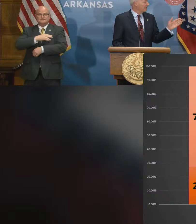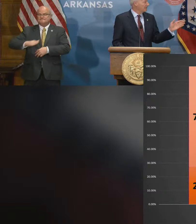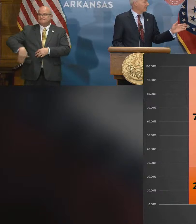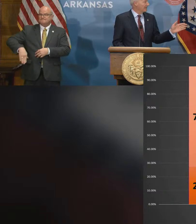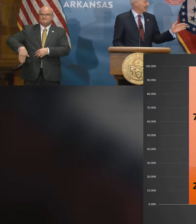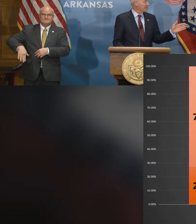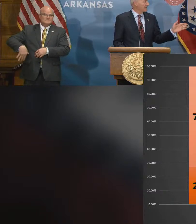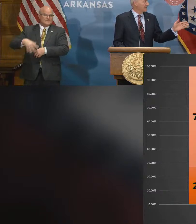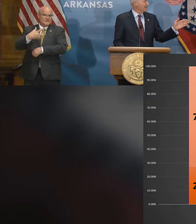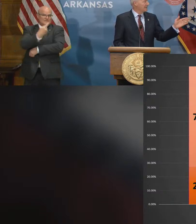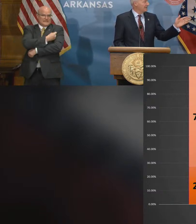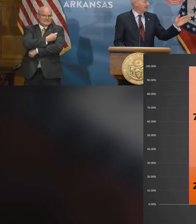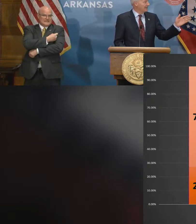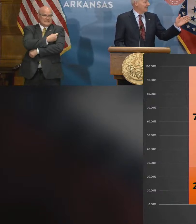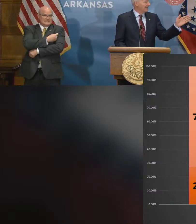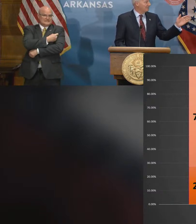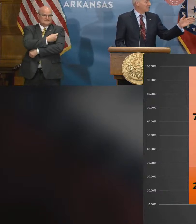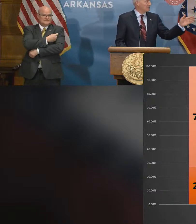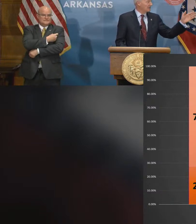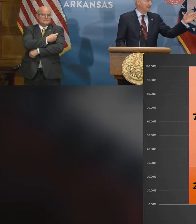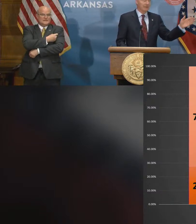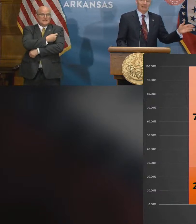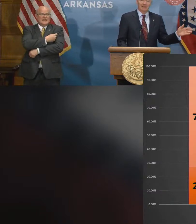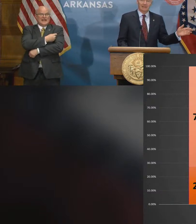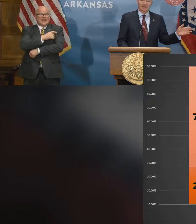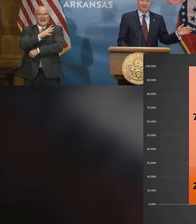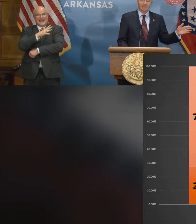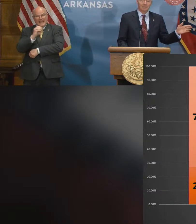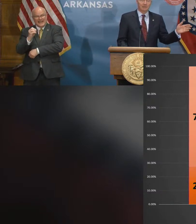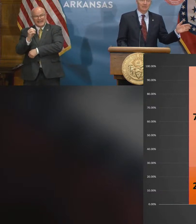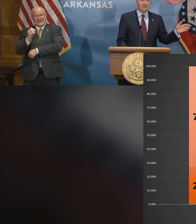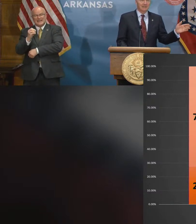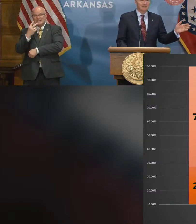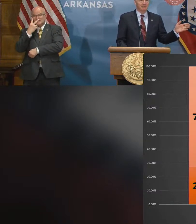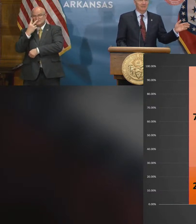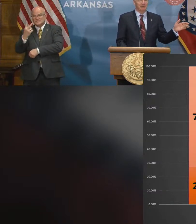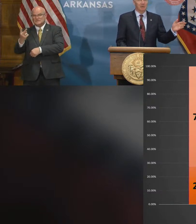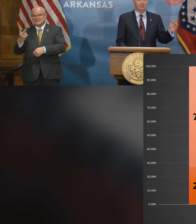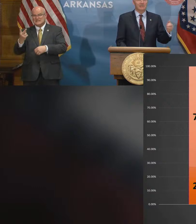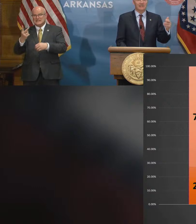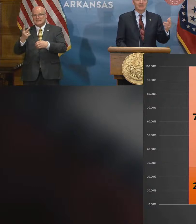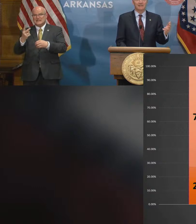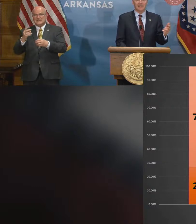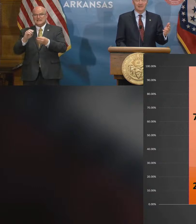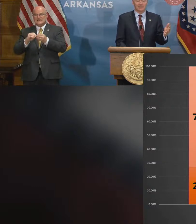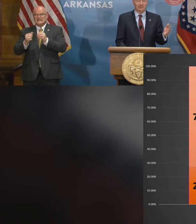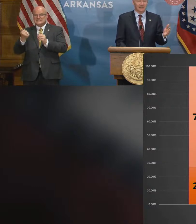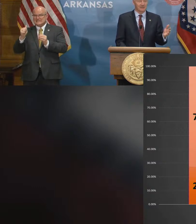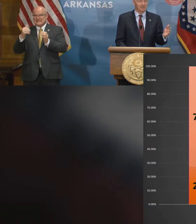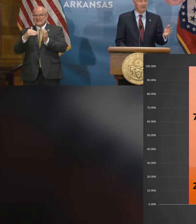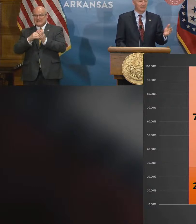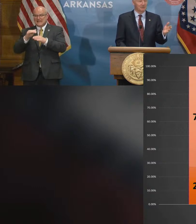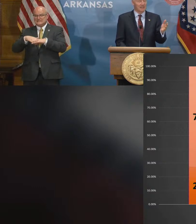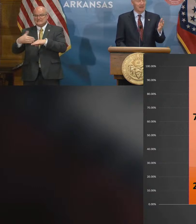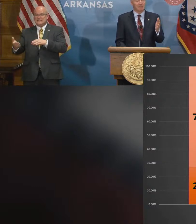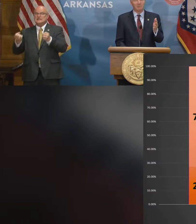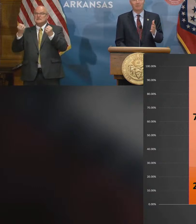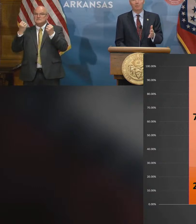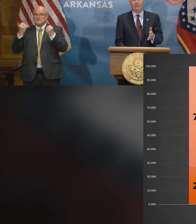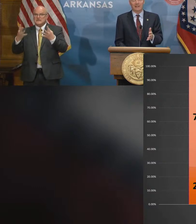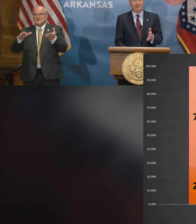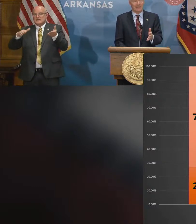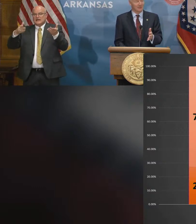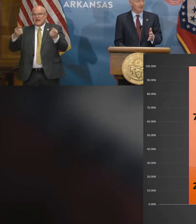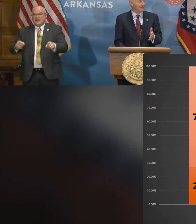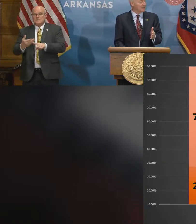have not been fully vaccinated. And most significantly, when you see approaching 10,000 deaths, many of those happened